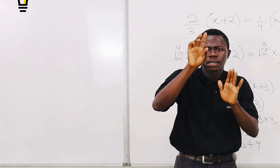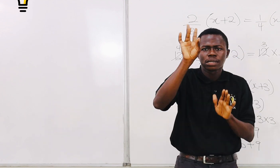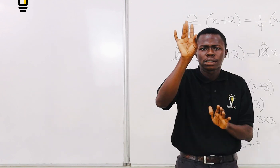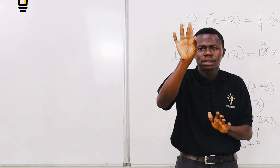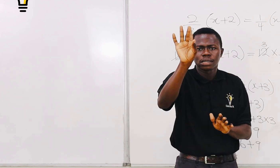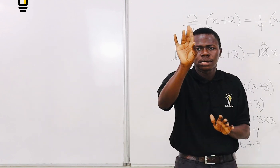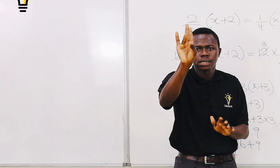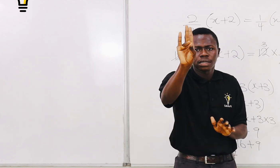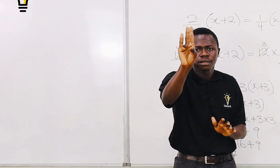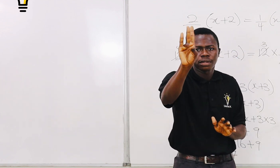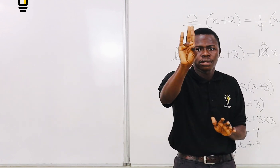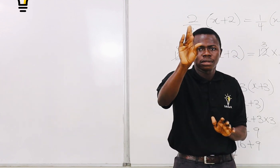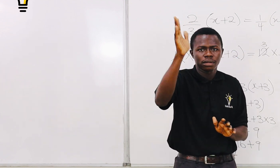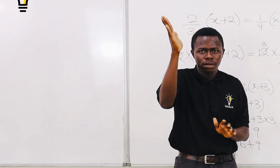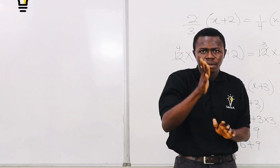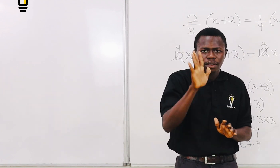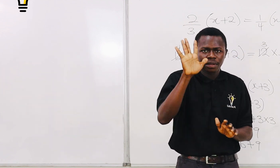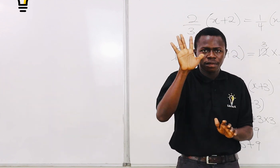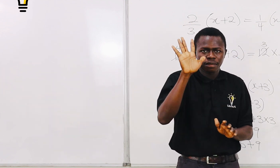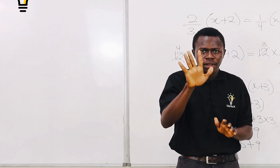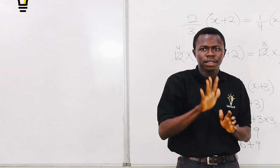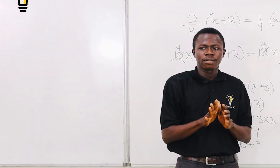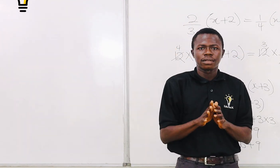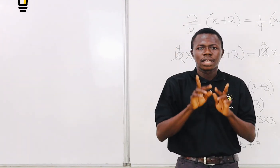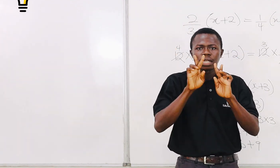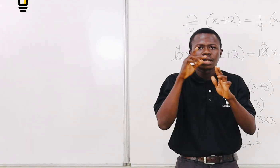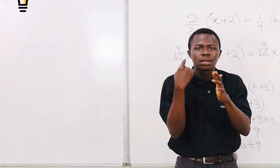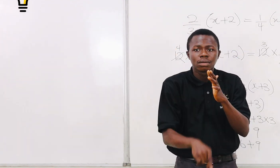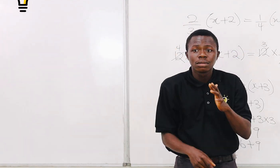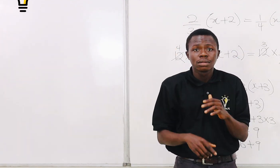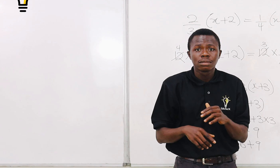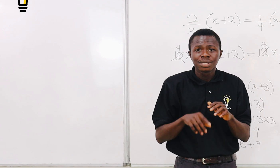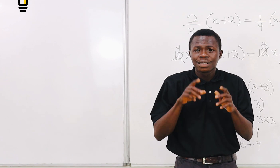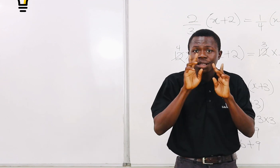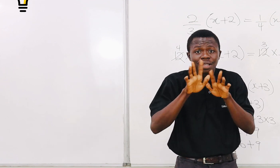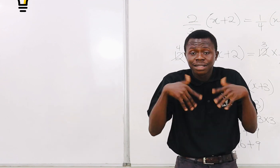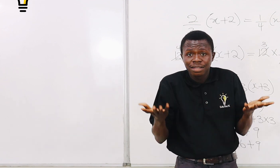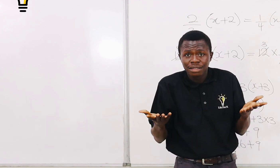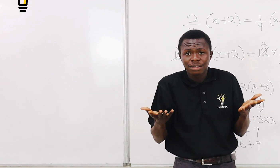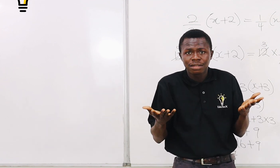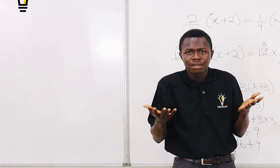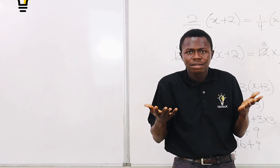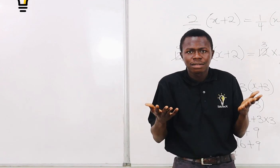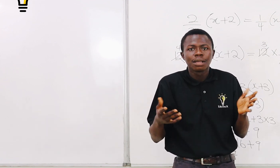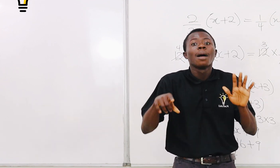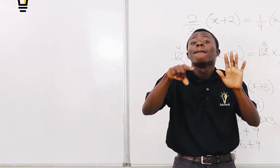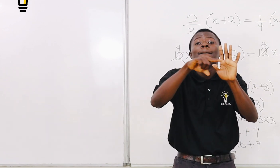Negative 7 divided by 5, and what would the answer be?